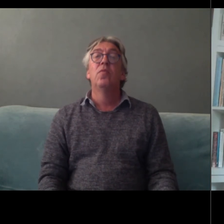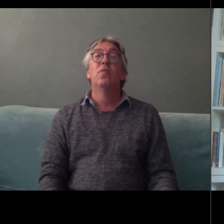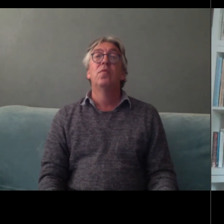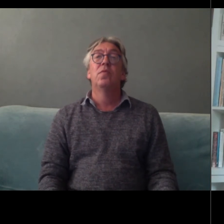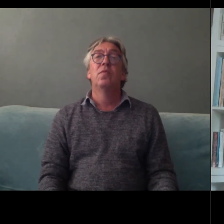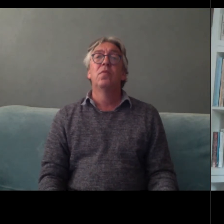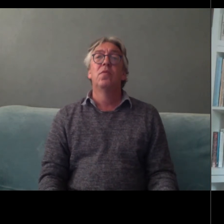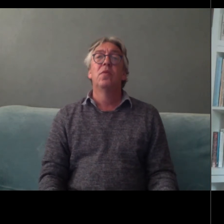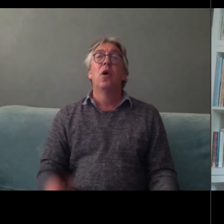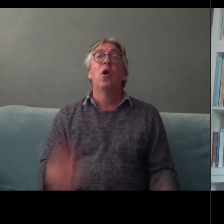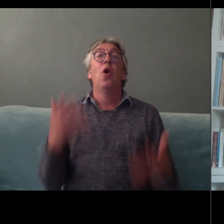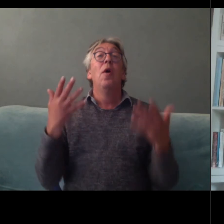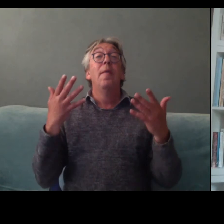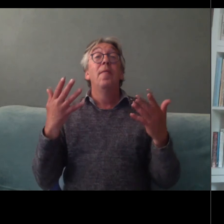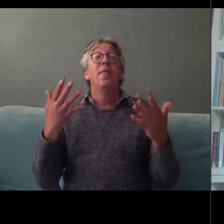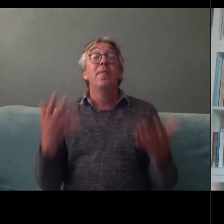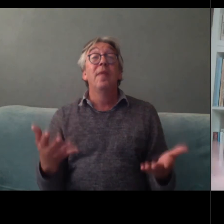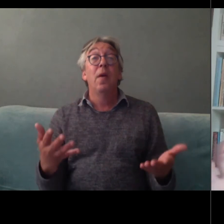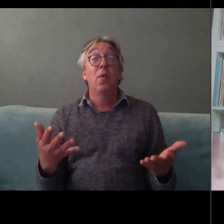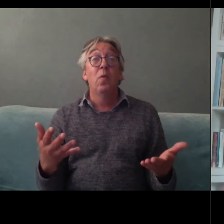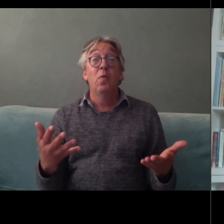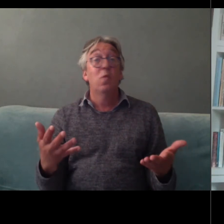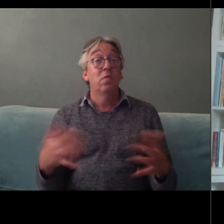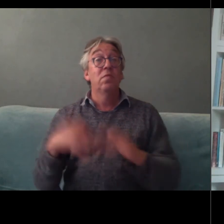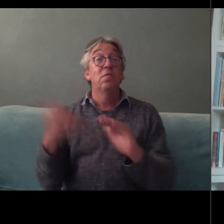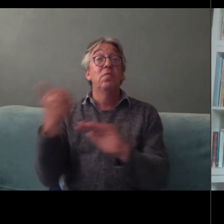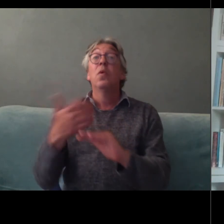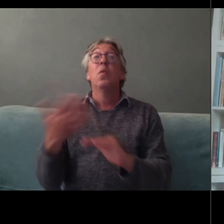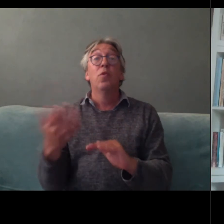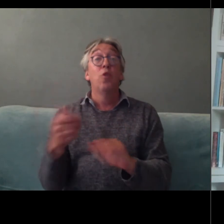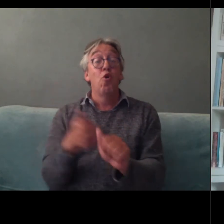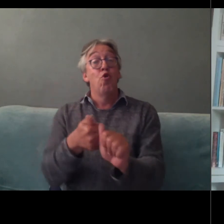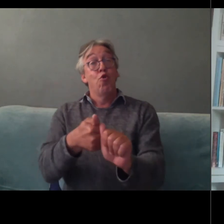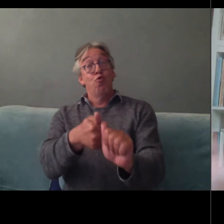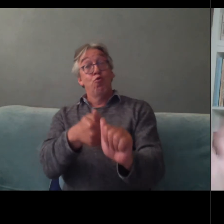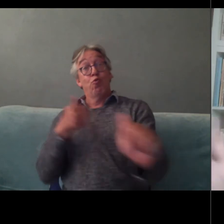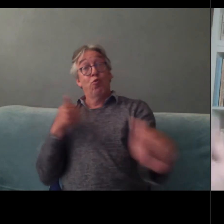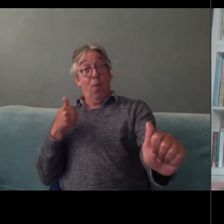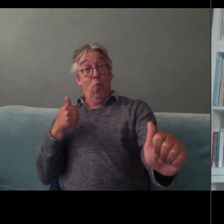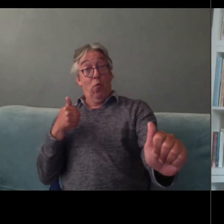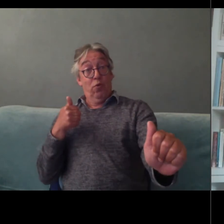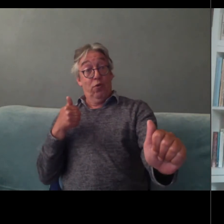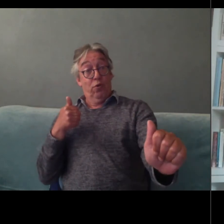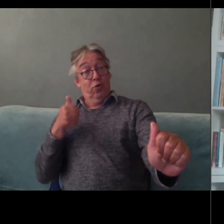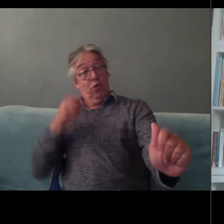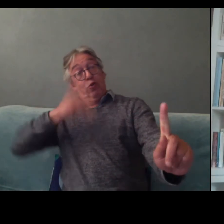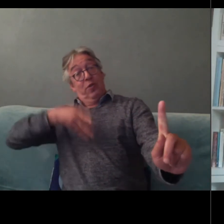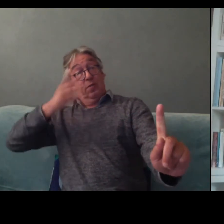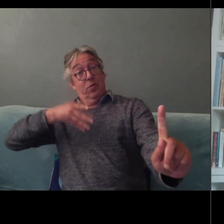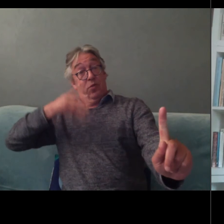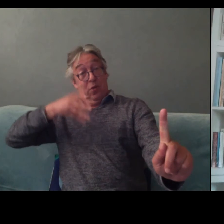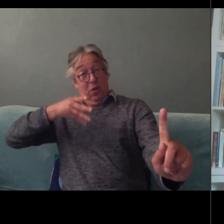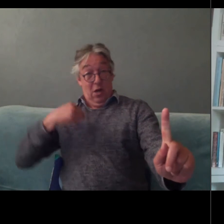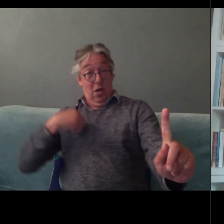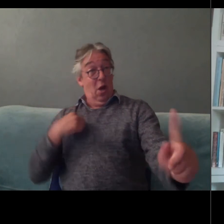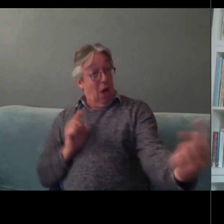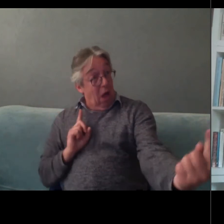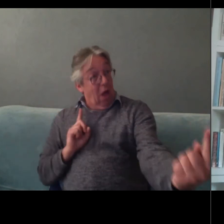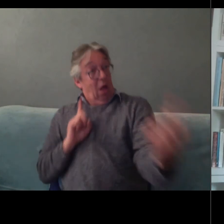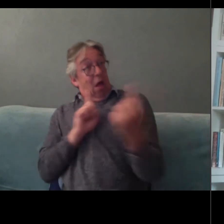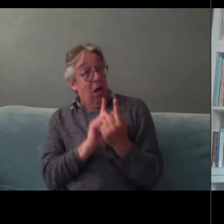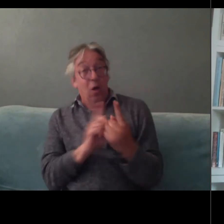without meeting any people. You can prepare all your documentation, send them by mail to the